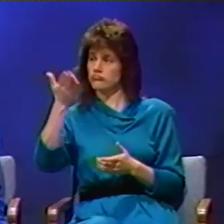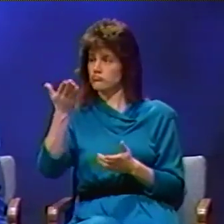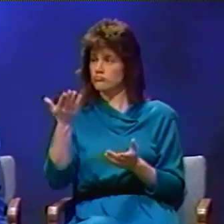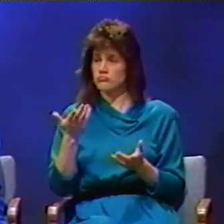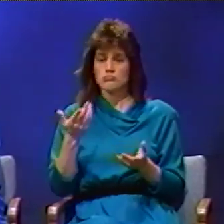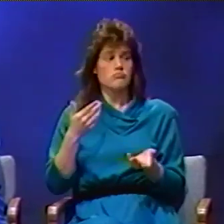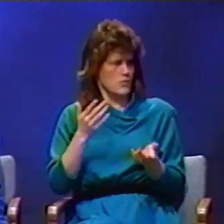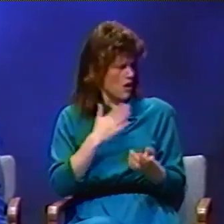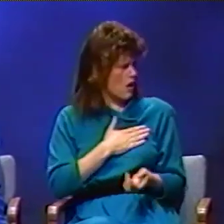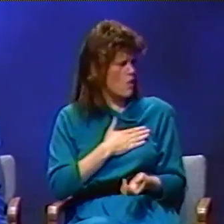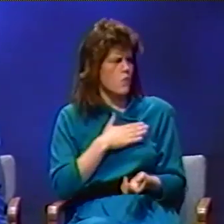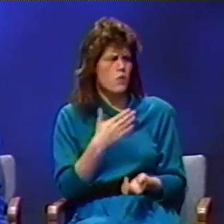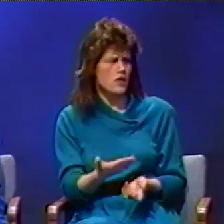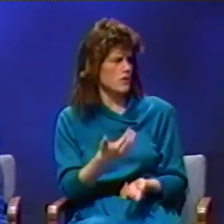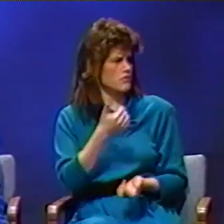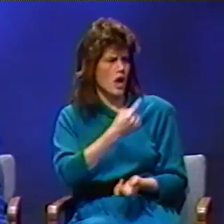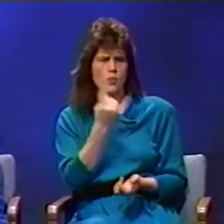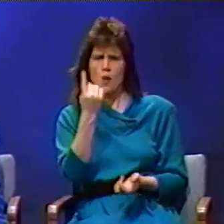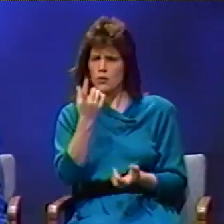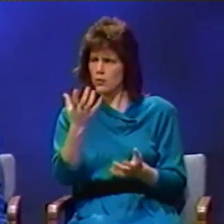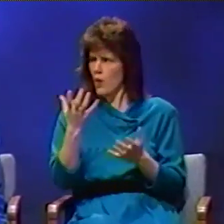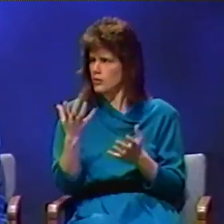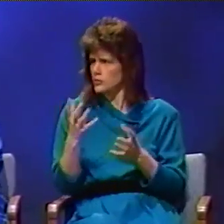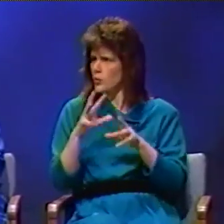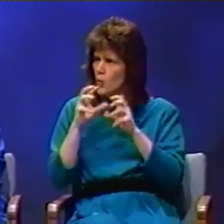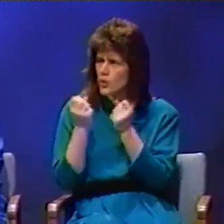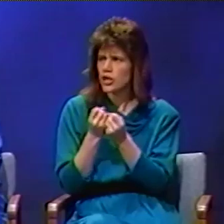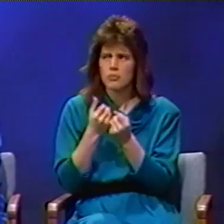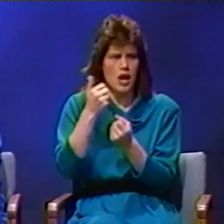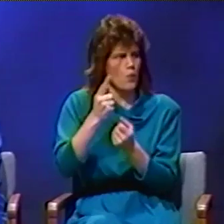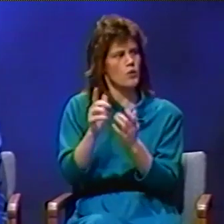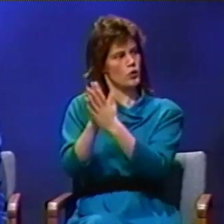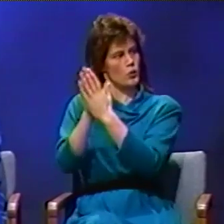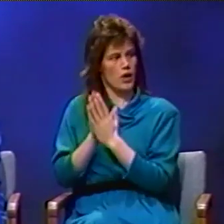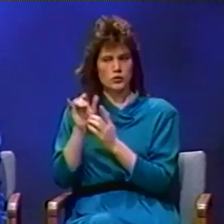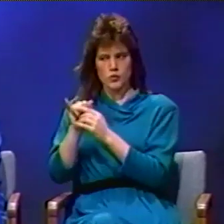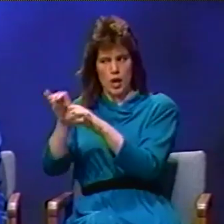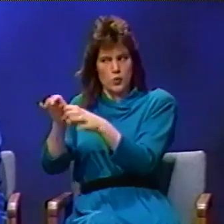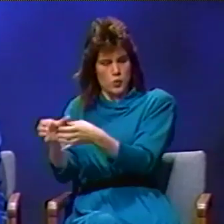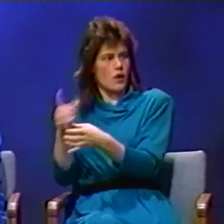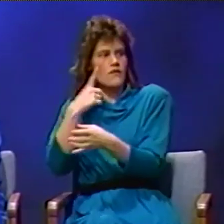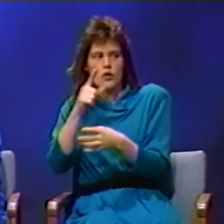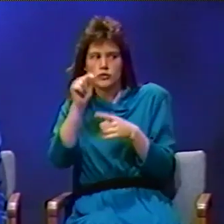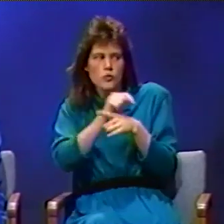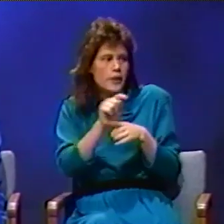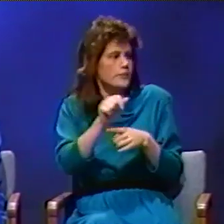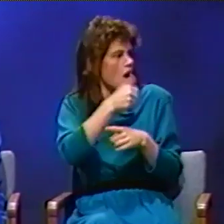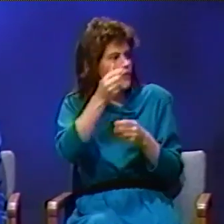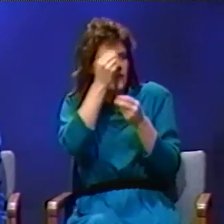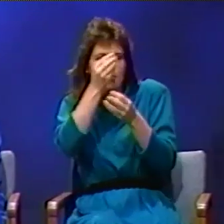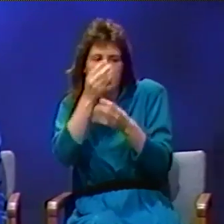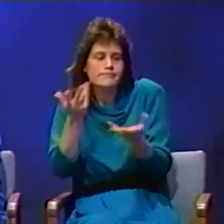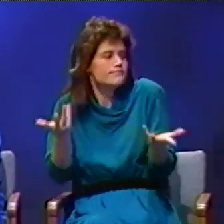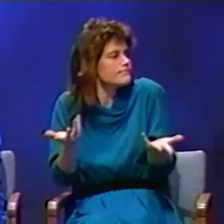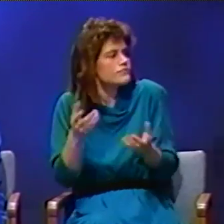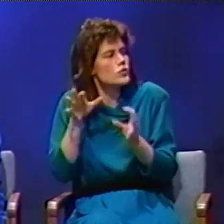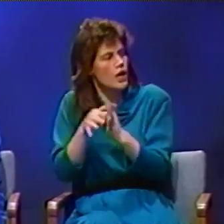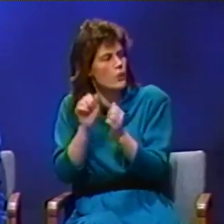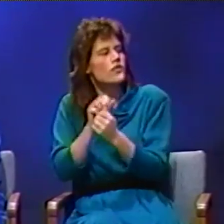to assist anyone who has made a request to us for training or any other information with regard to the service. And you can just